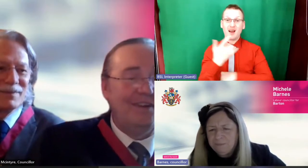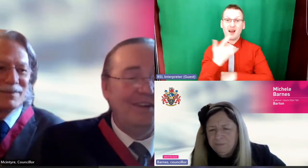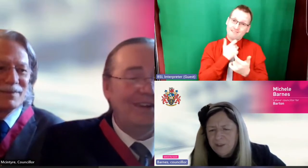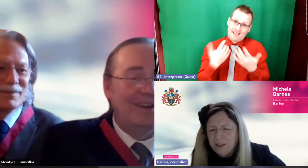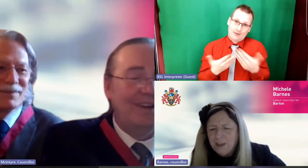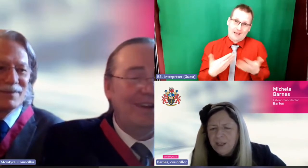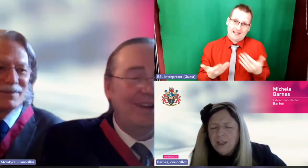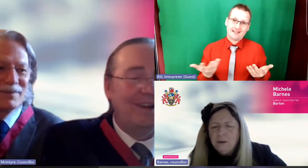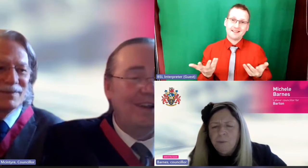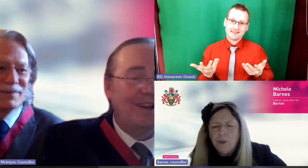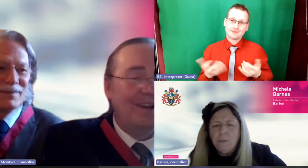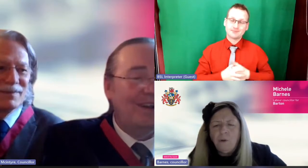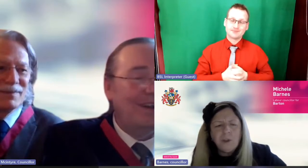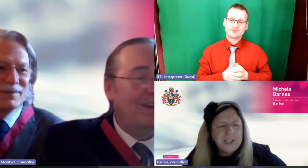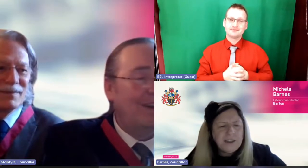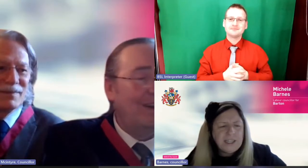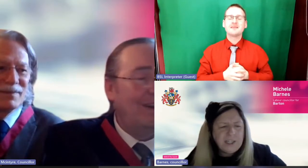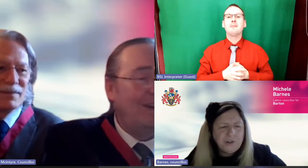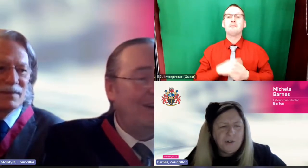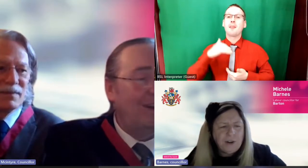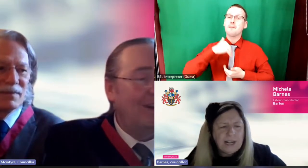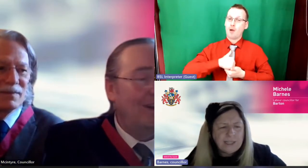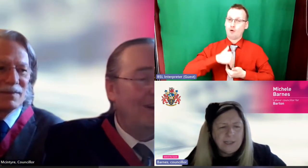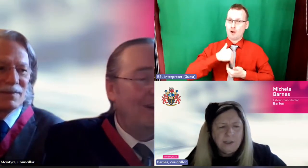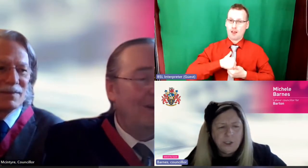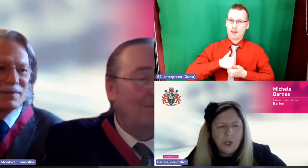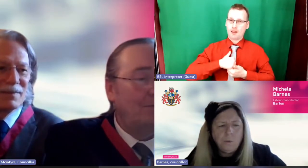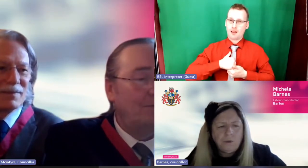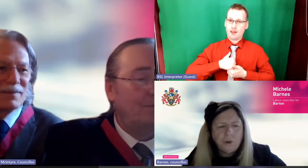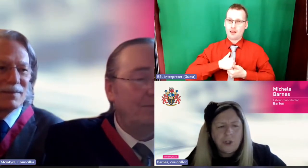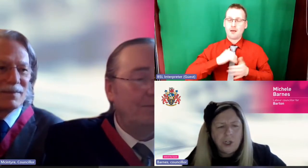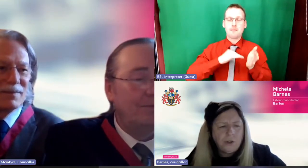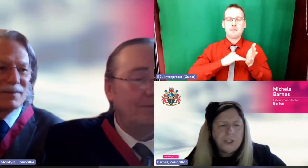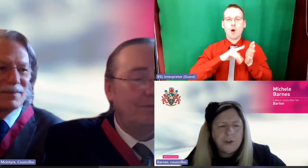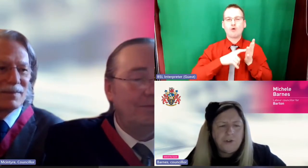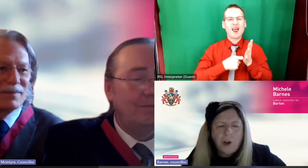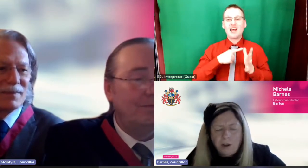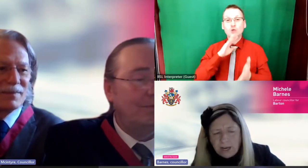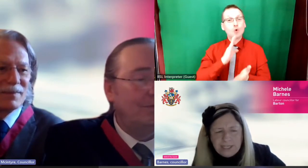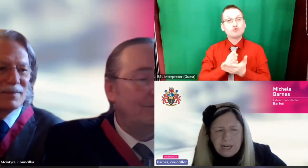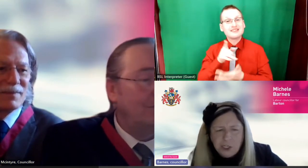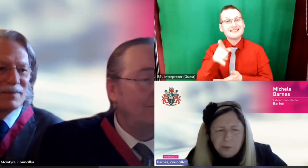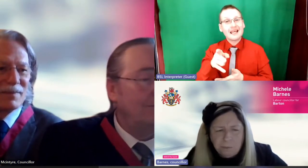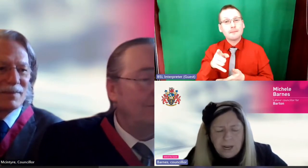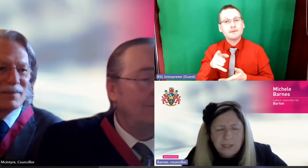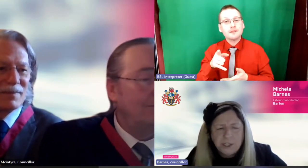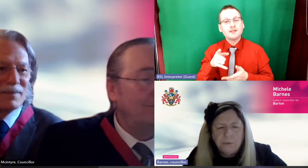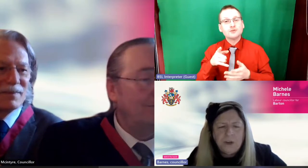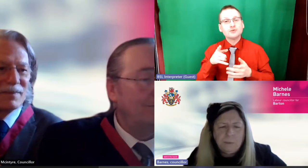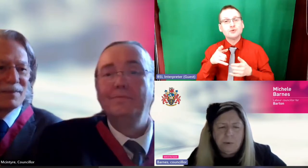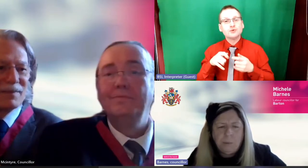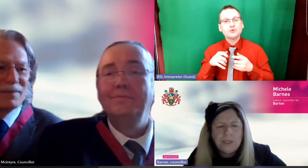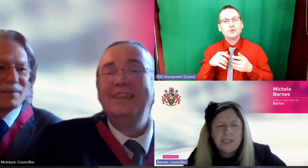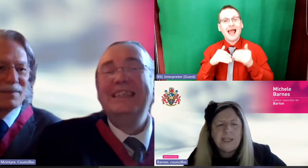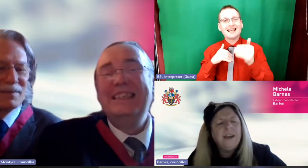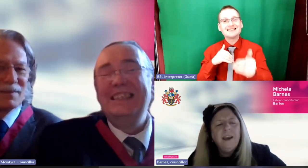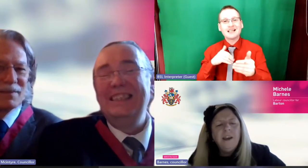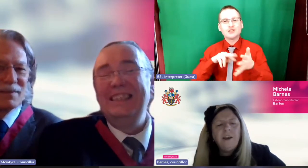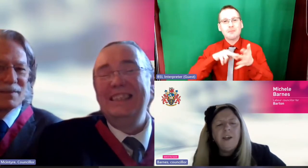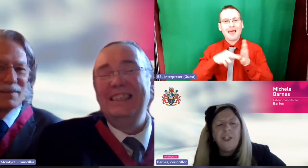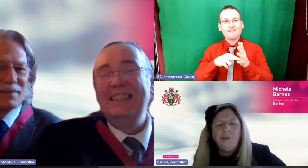it. But the moral to this story is, don't trust John to draw your extension plans up for your